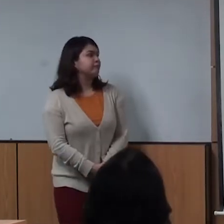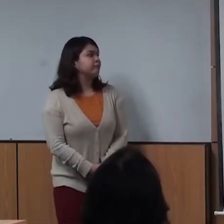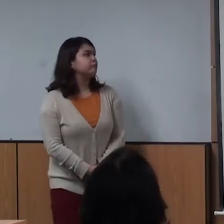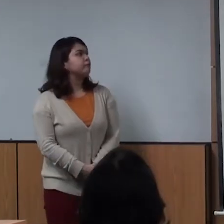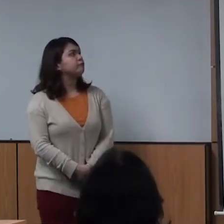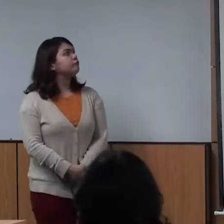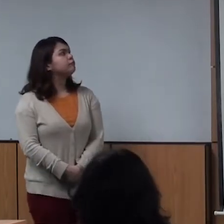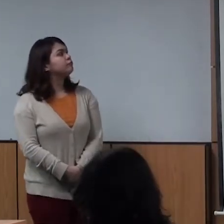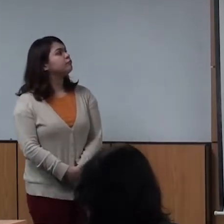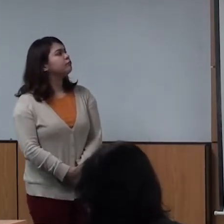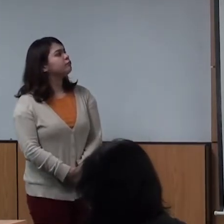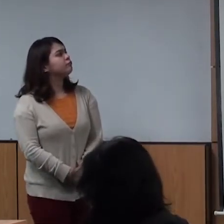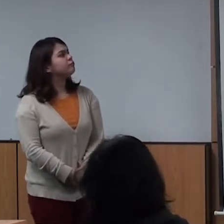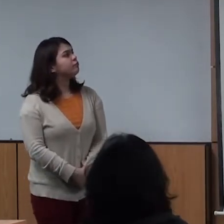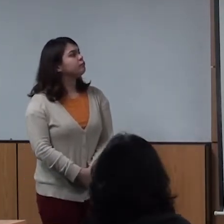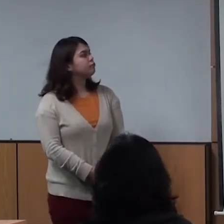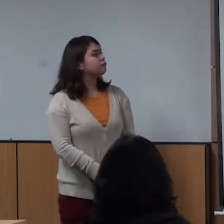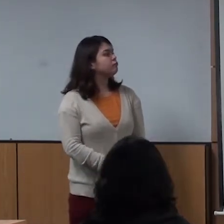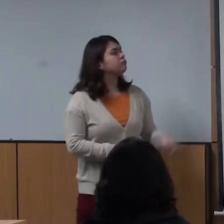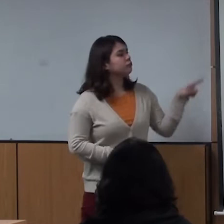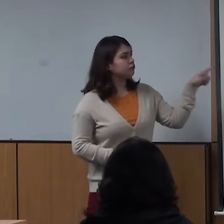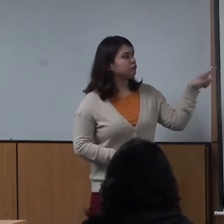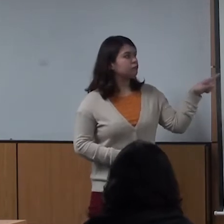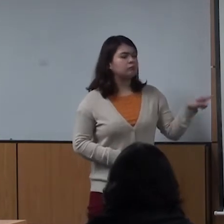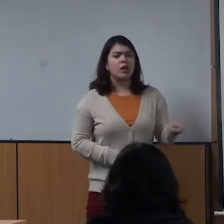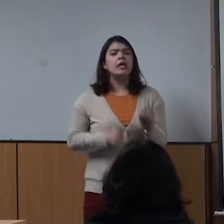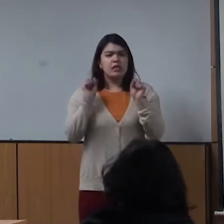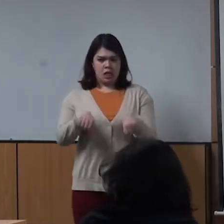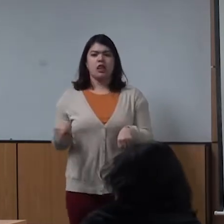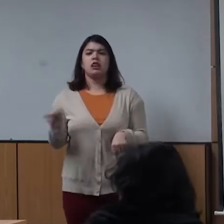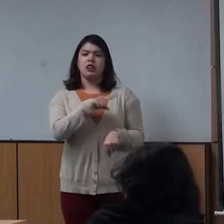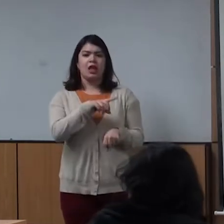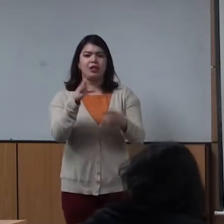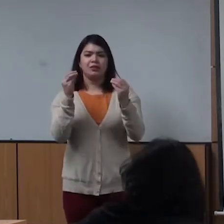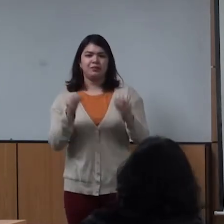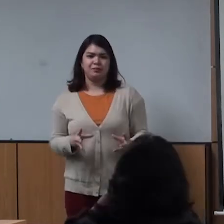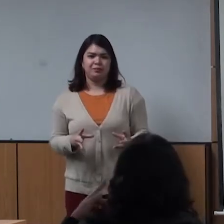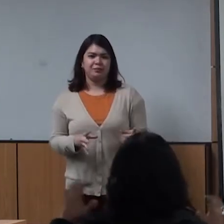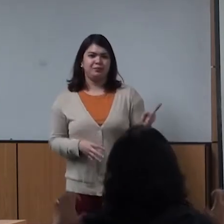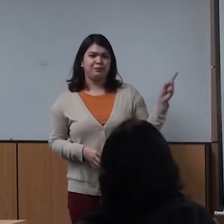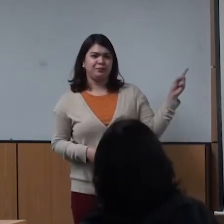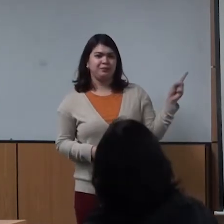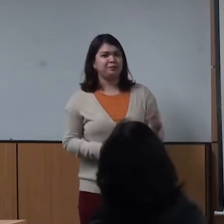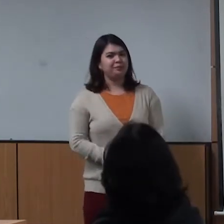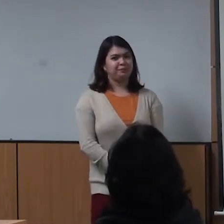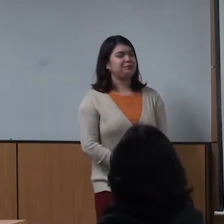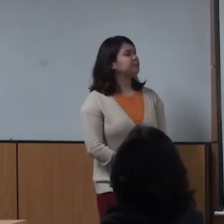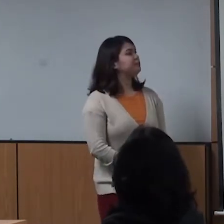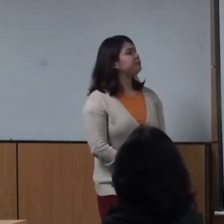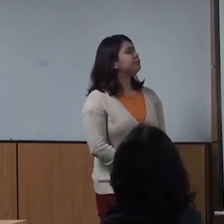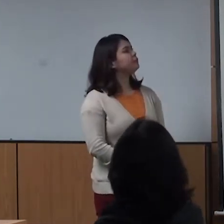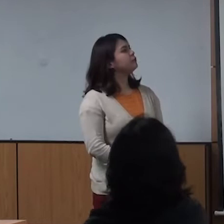So implications to teachers. So what can the teachers do when they regard assessment as